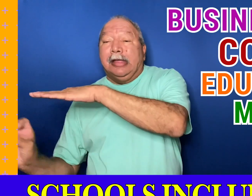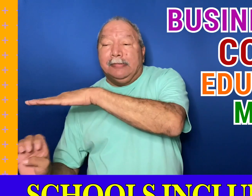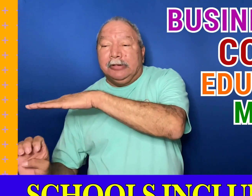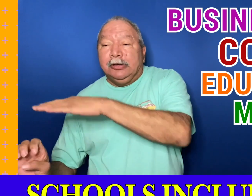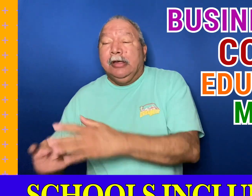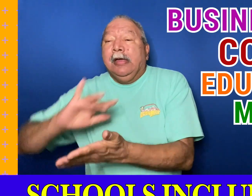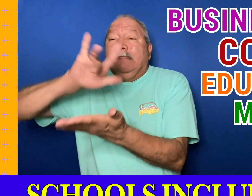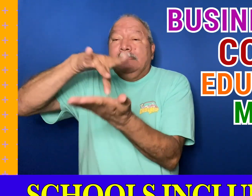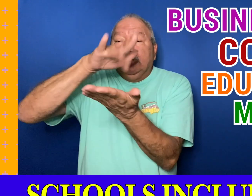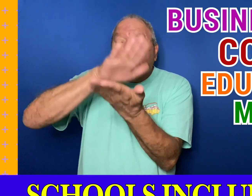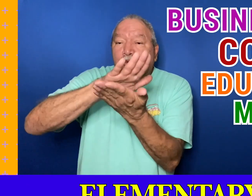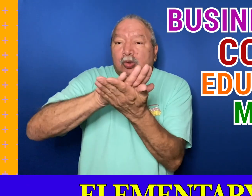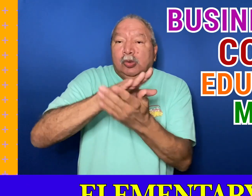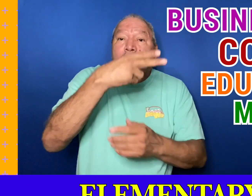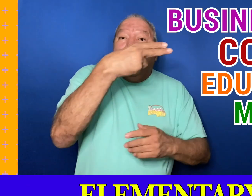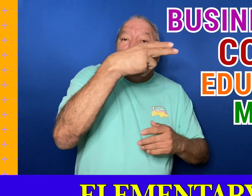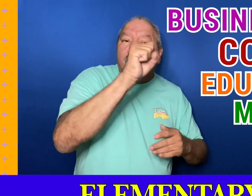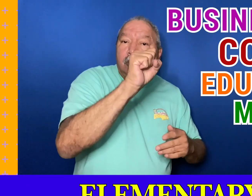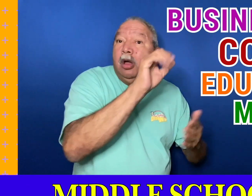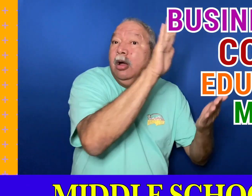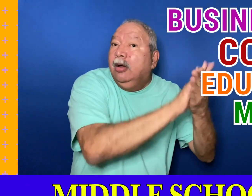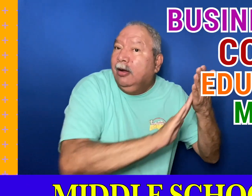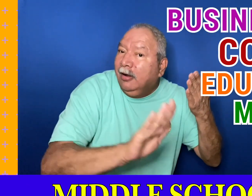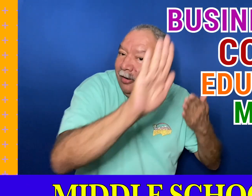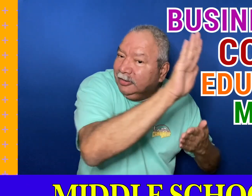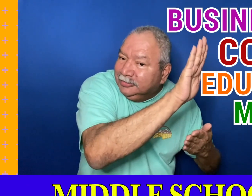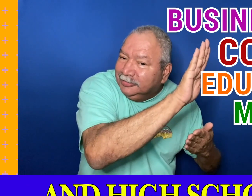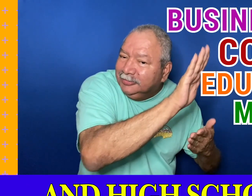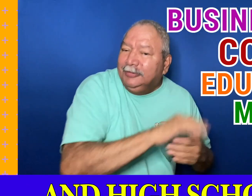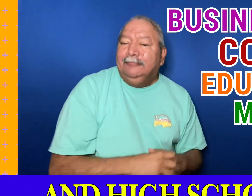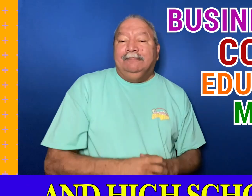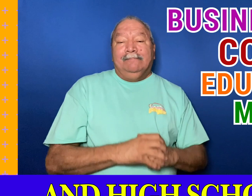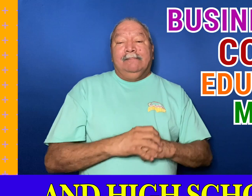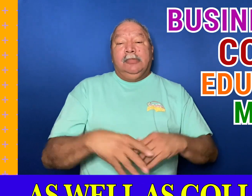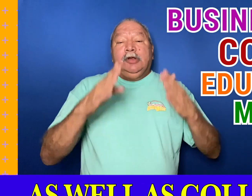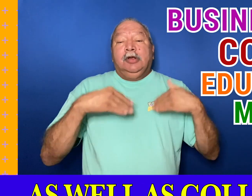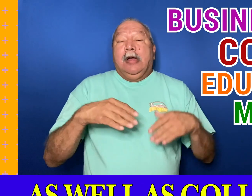Schools, including elementary, middle school, and high school, as well as college.